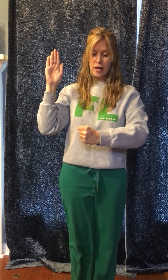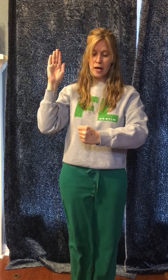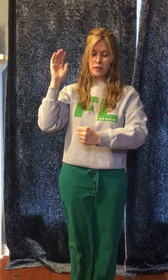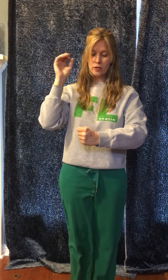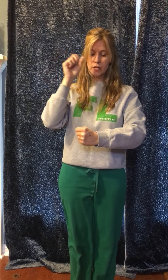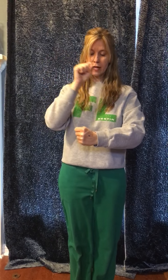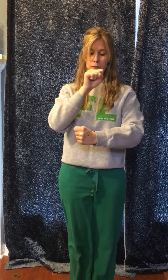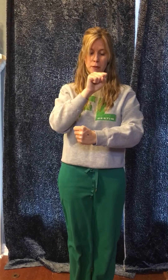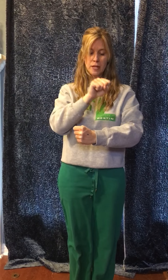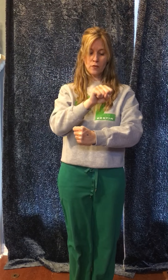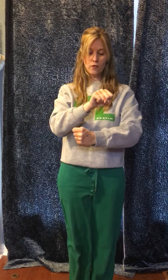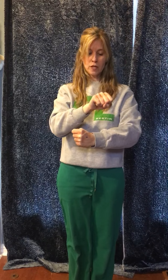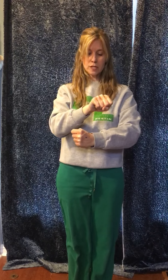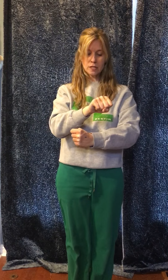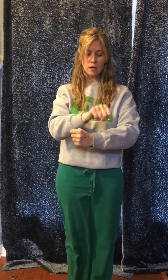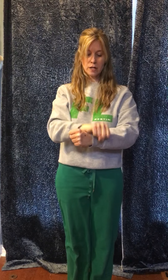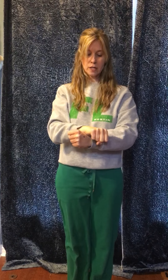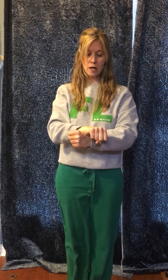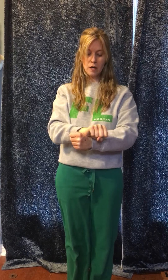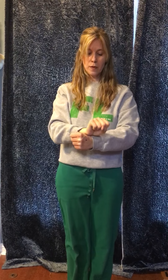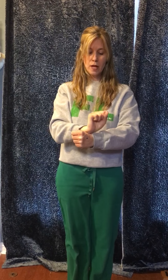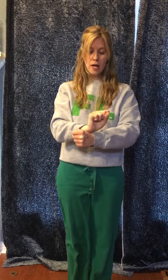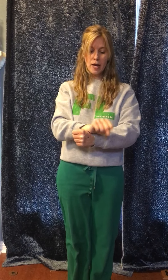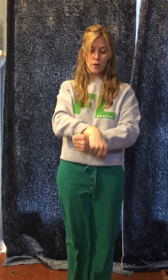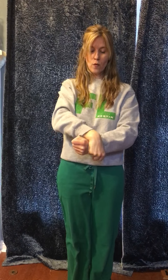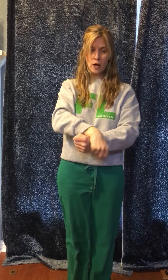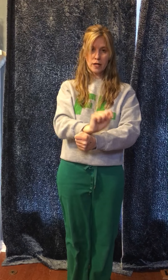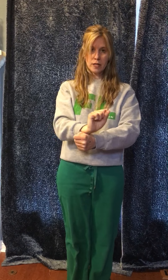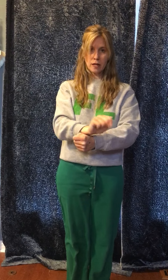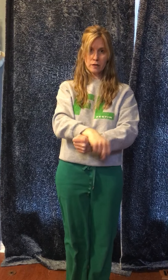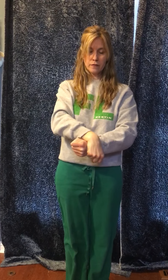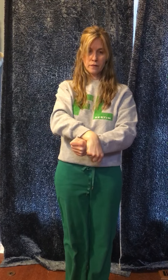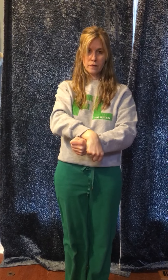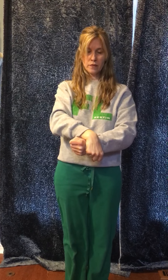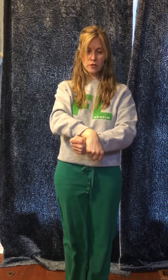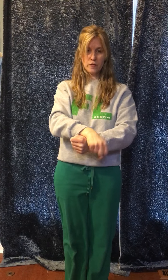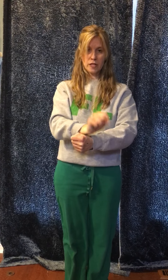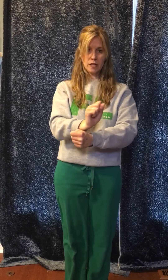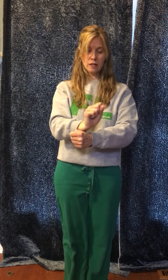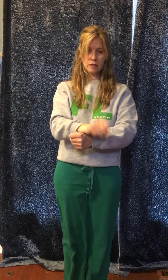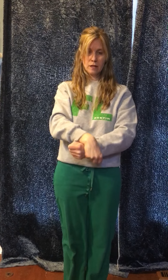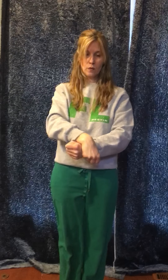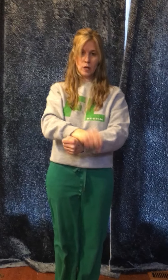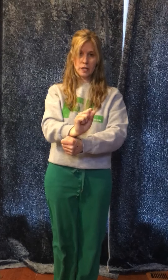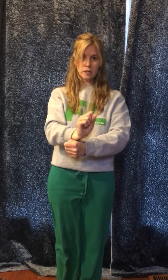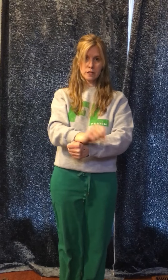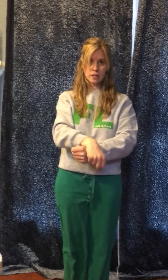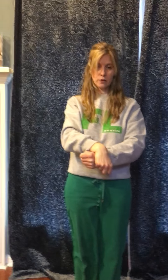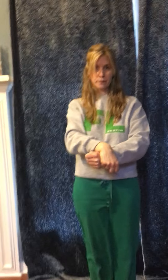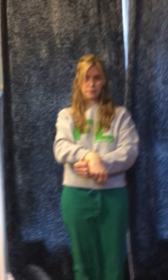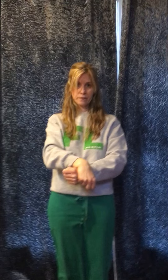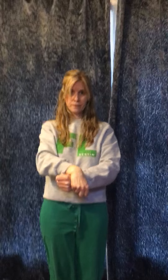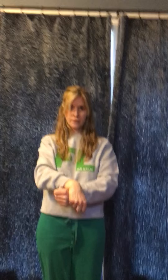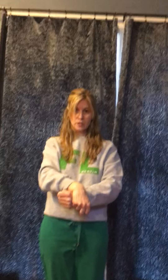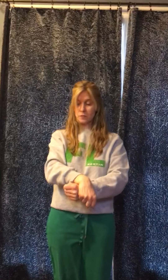and then you take the pink fist on top and rock it down for defeated. 1, 2. So let me do